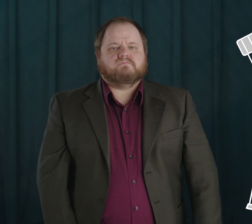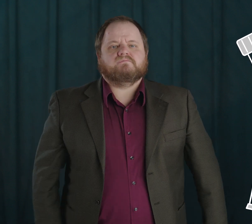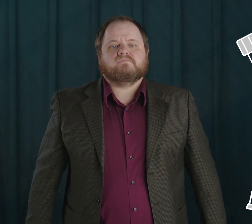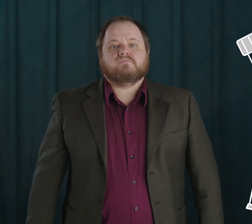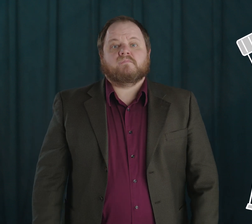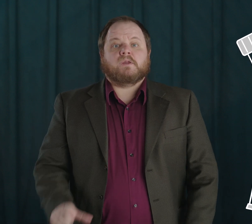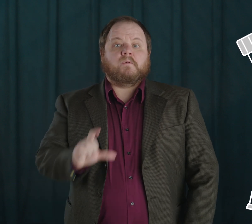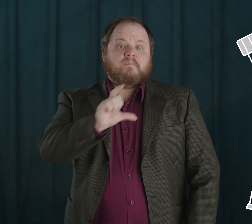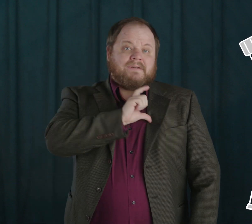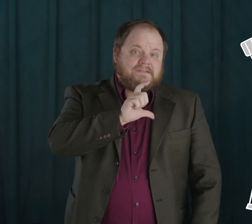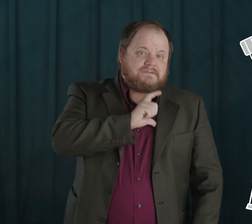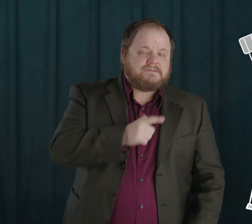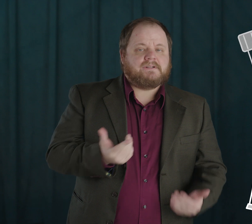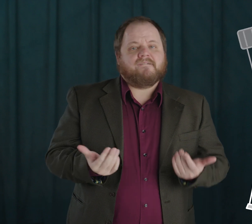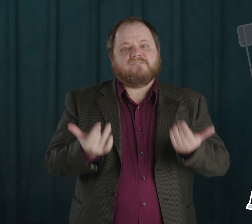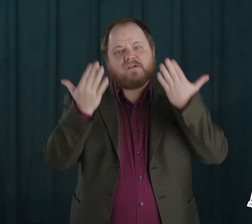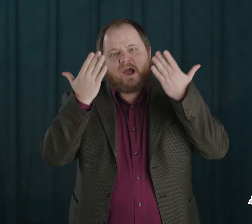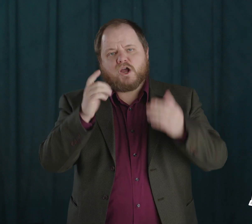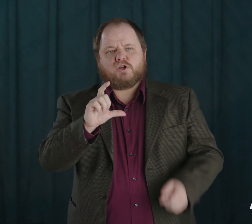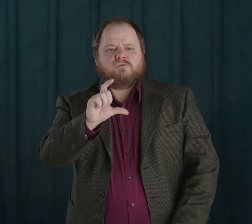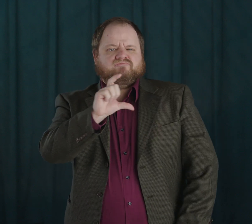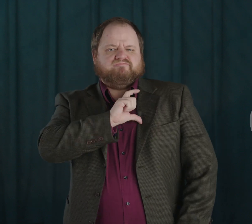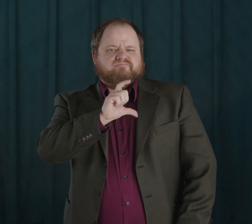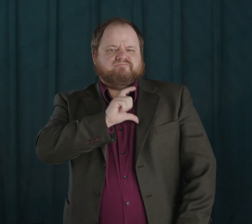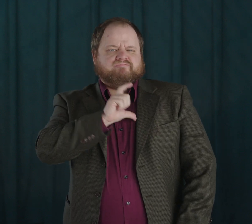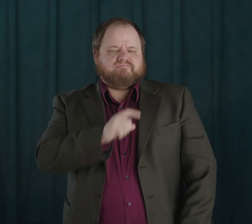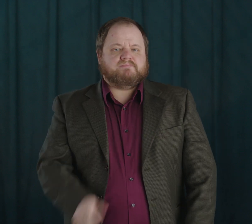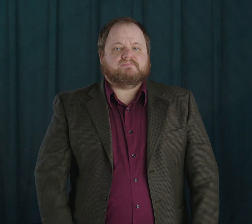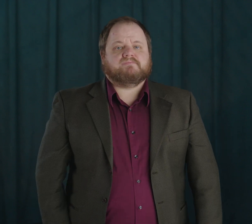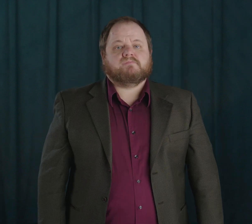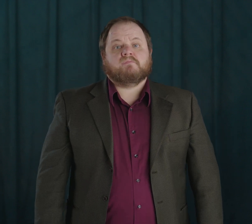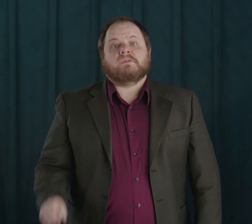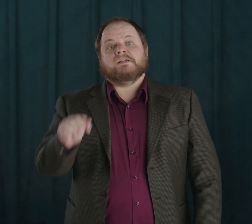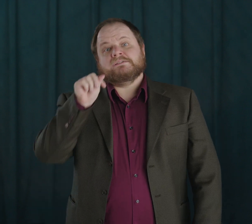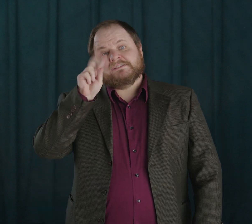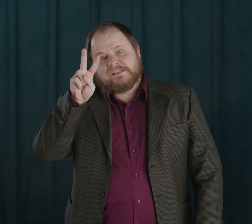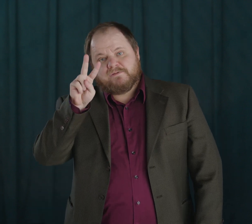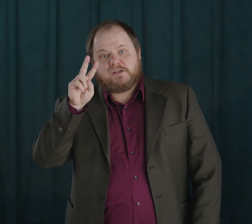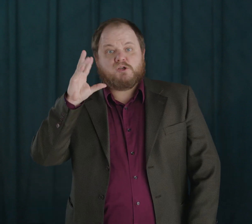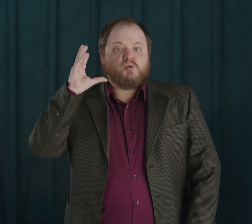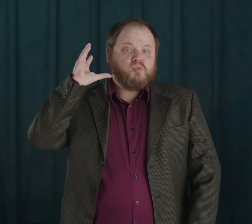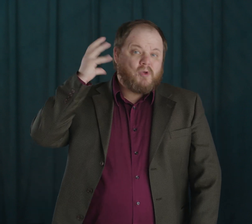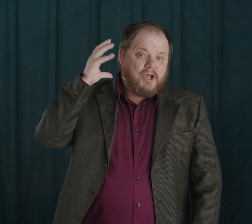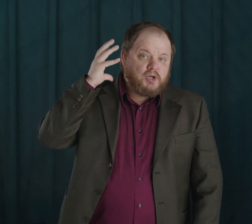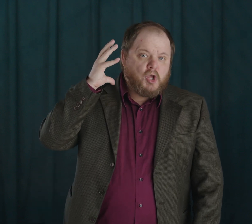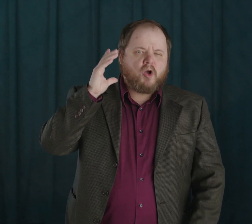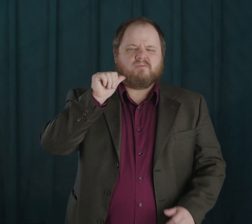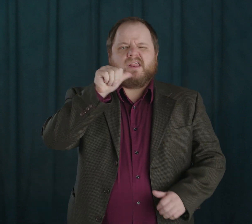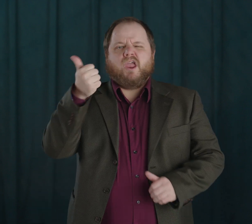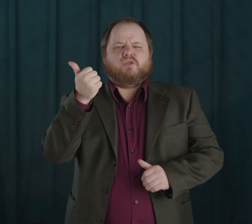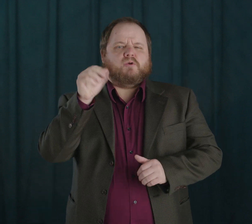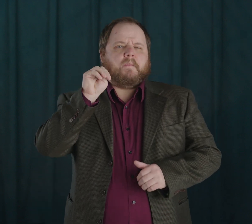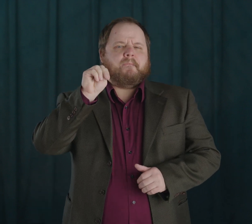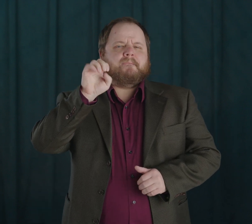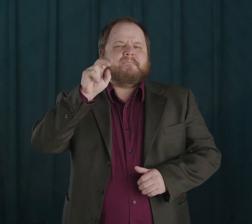Police, fire, and security officials. TV, radio, and other media